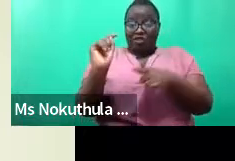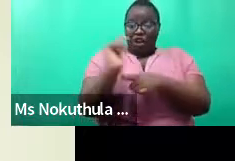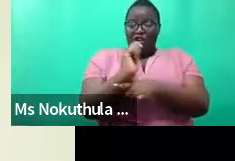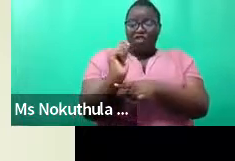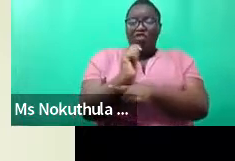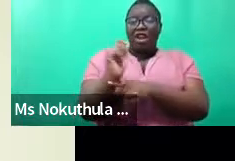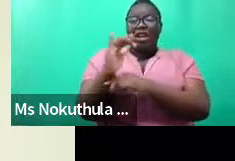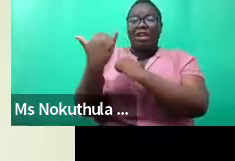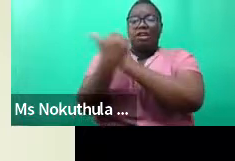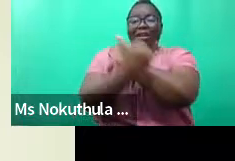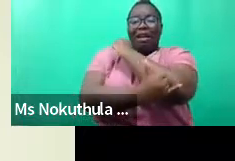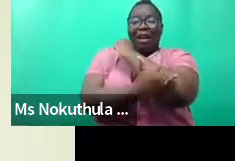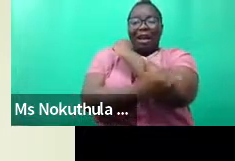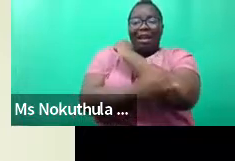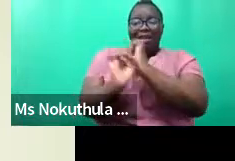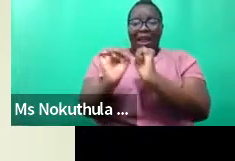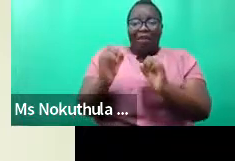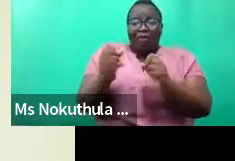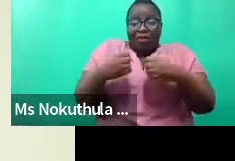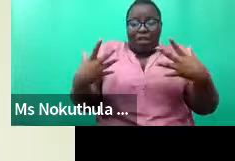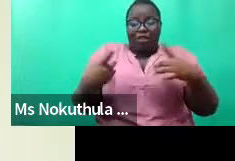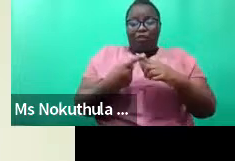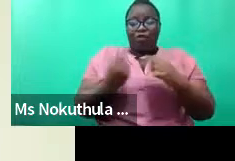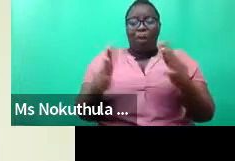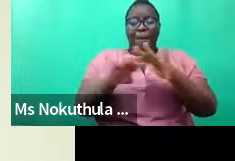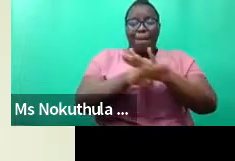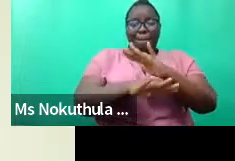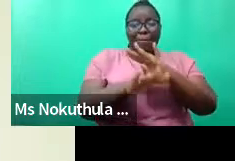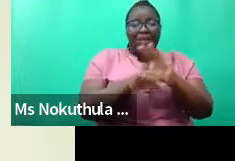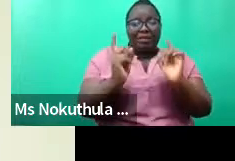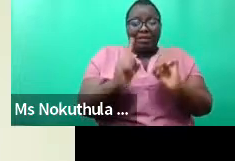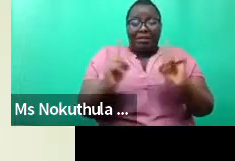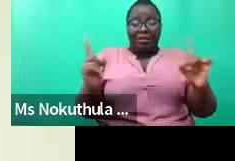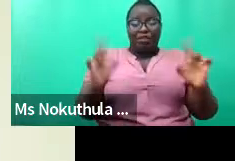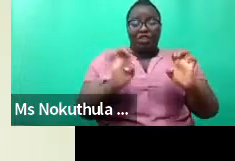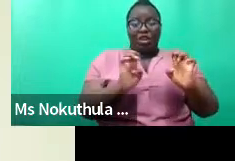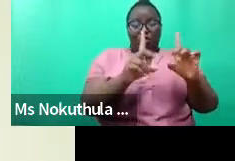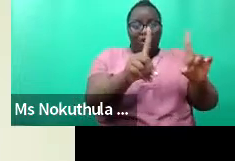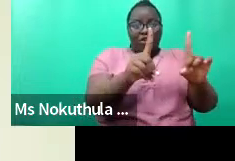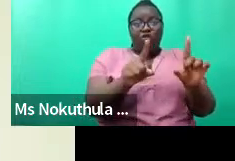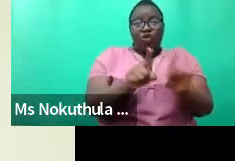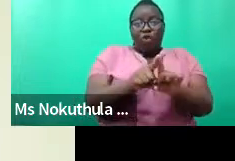starting from basic teacher education. And